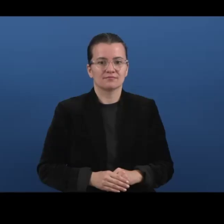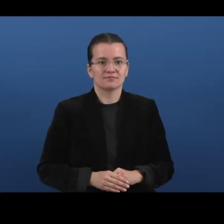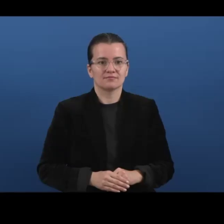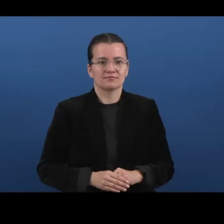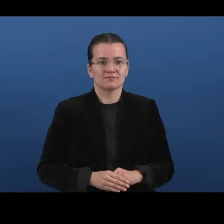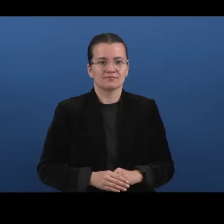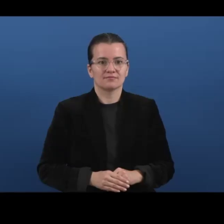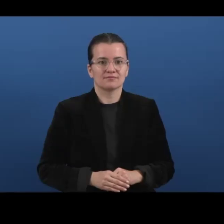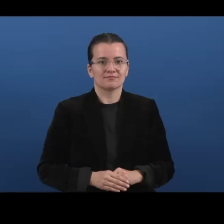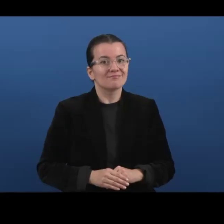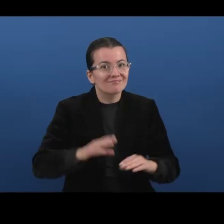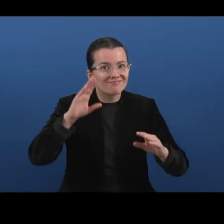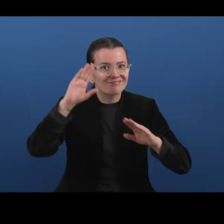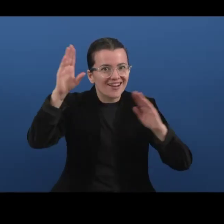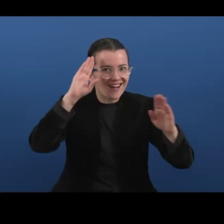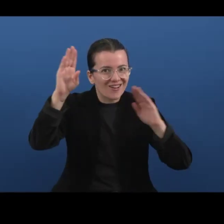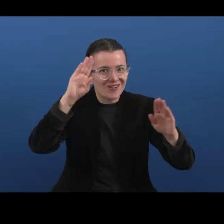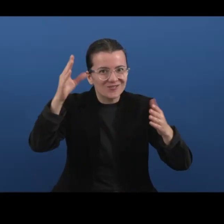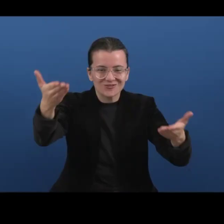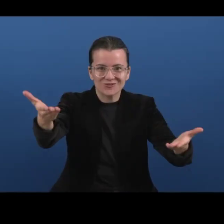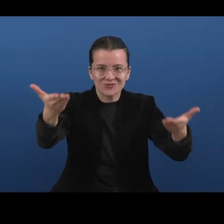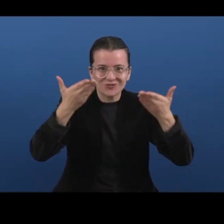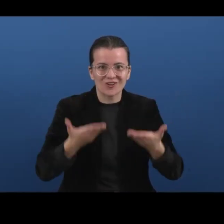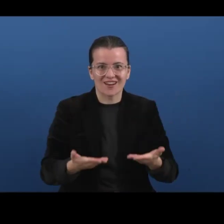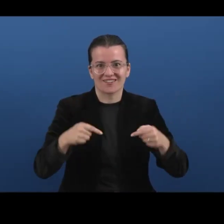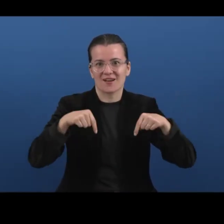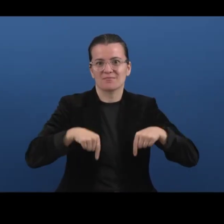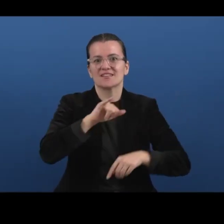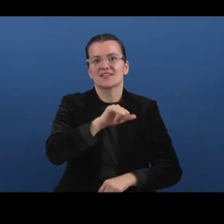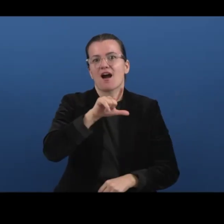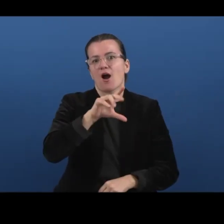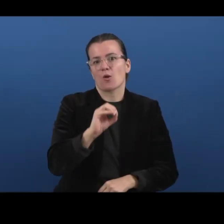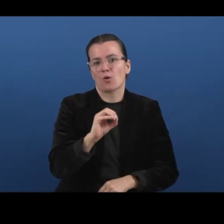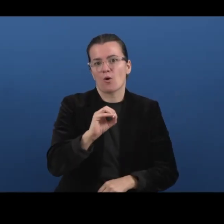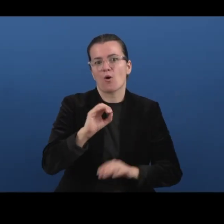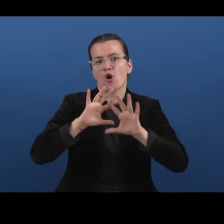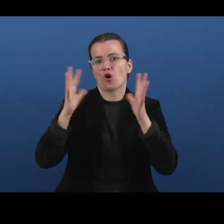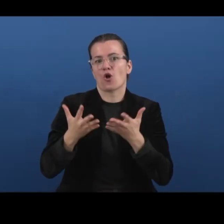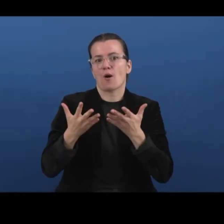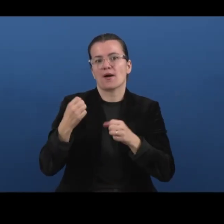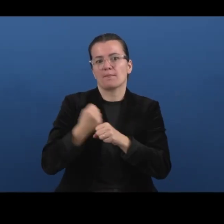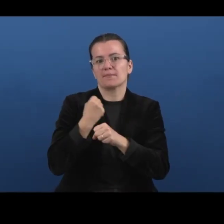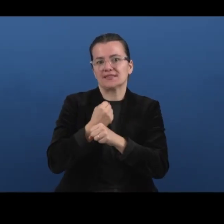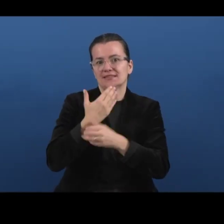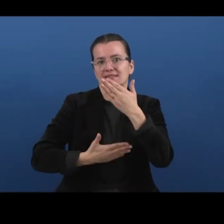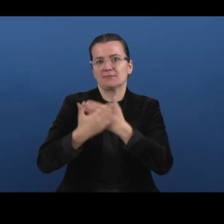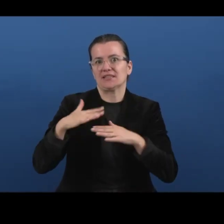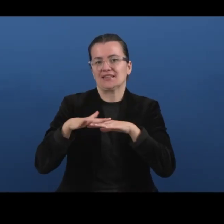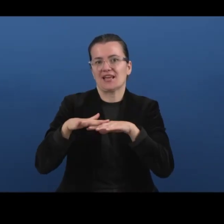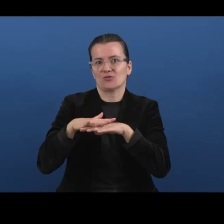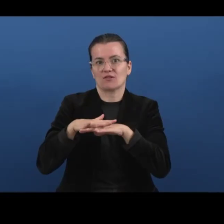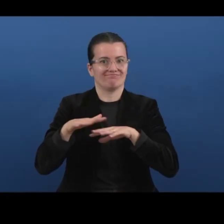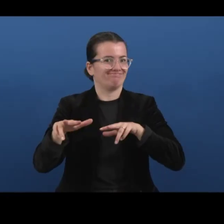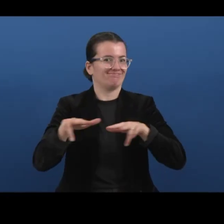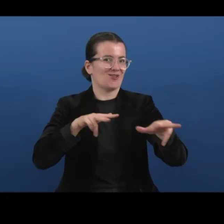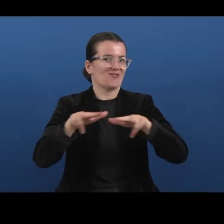Hello and welcome to this webinar by the ILO Global Business and Disability Network. Today is on Care to Compete, Corporate Policies